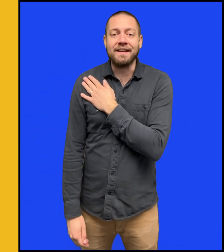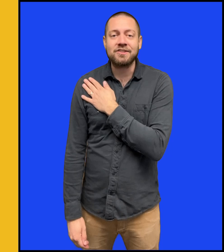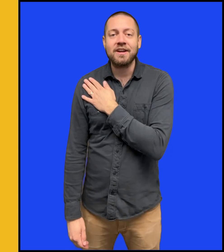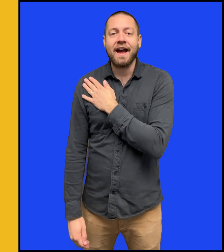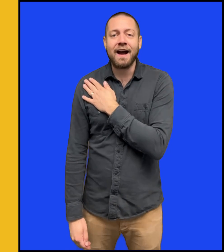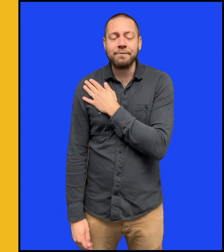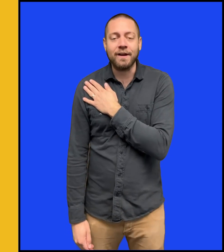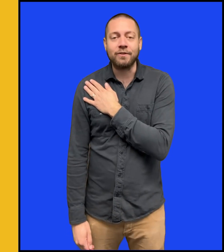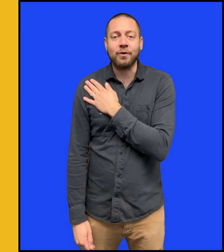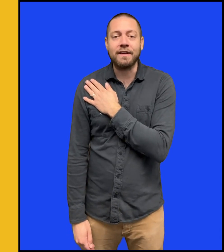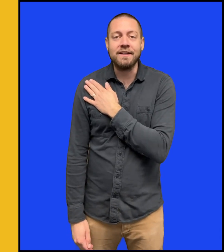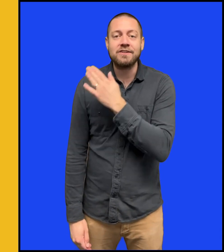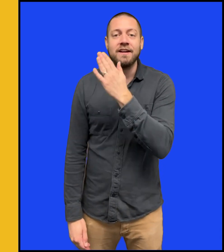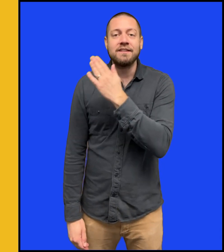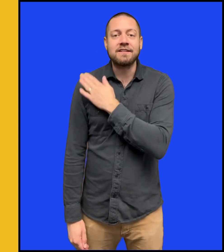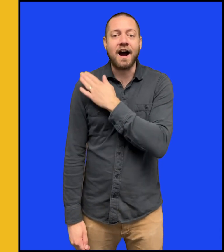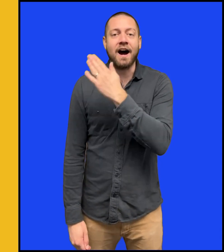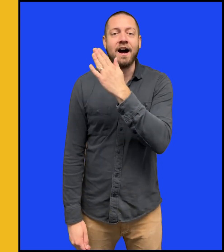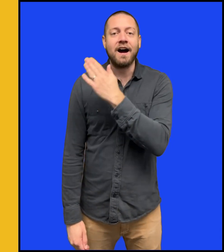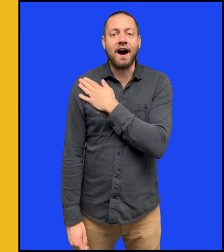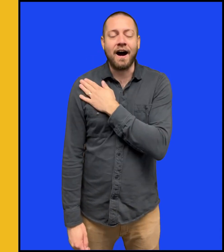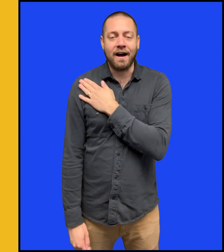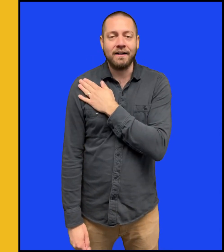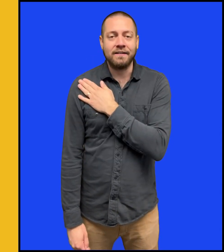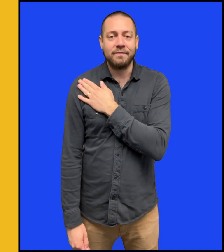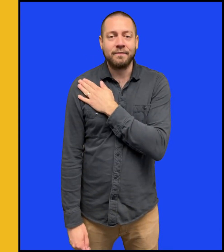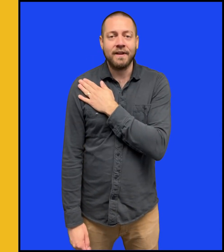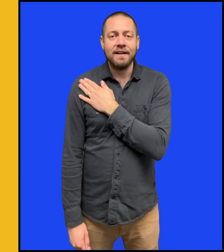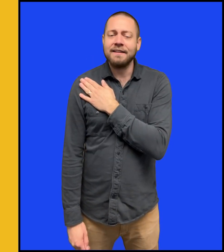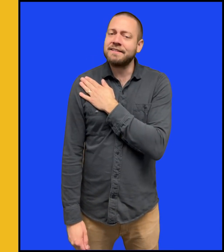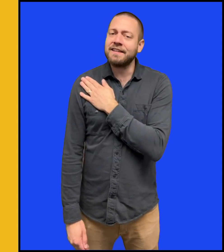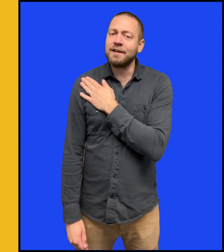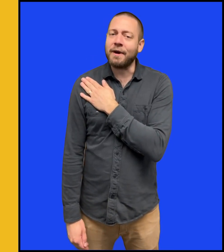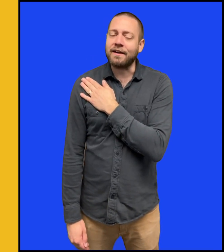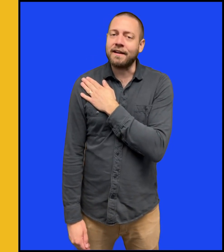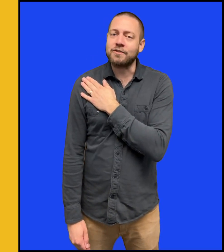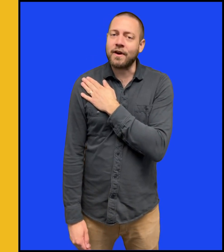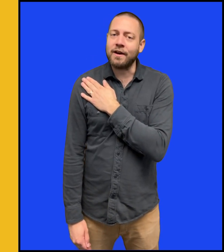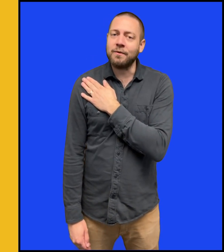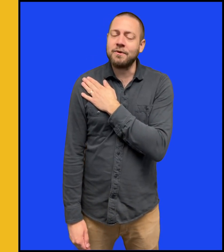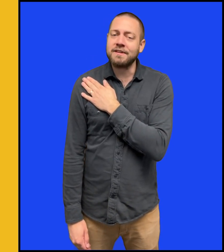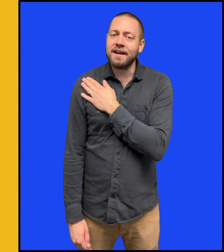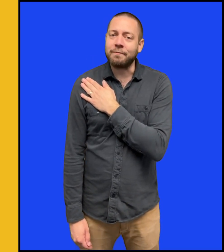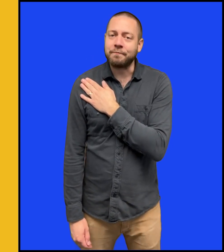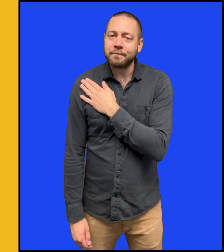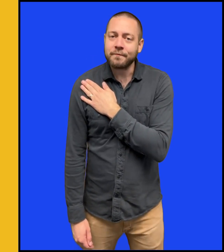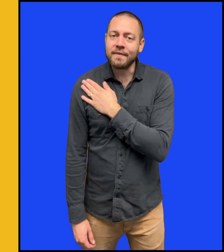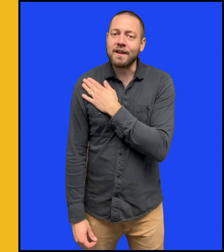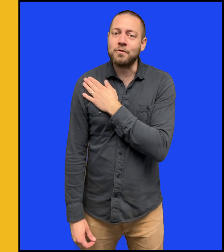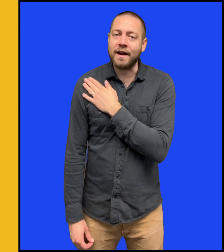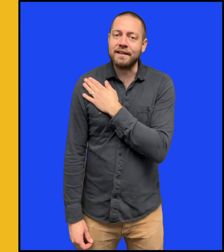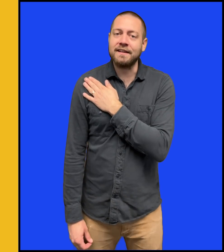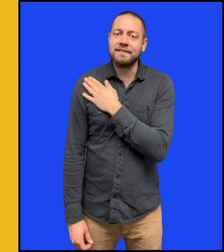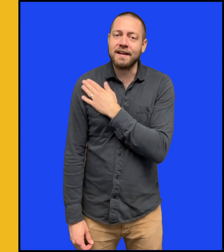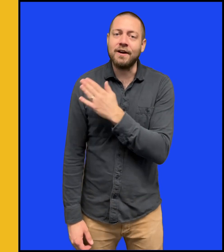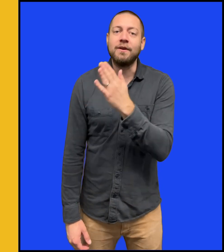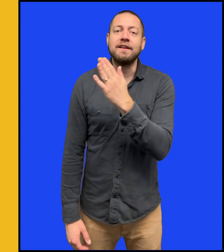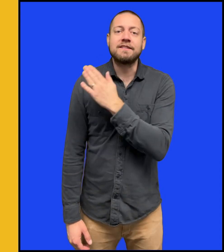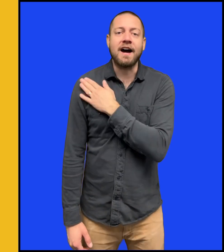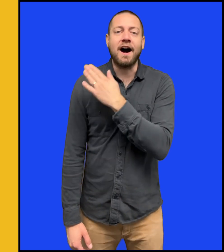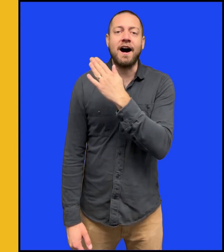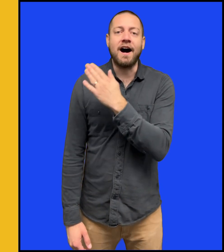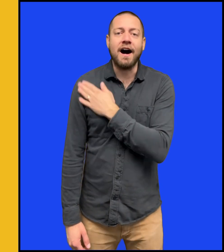for each half note or each ta, ah? Let's think about it and try it one more time. Ready, let's